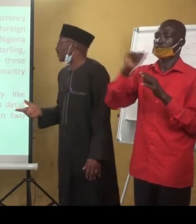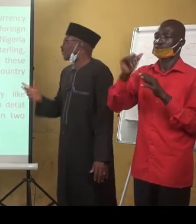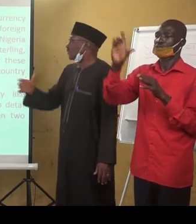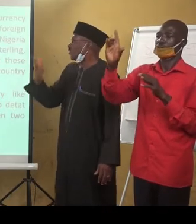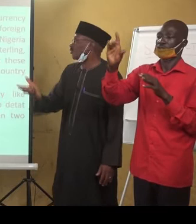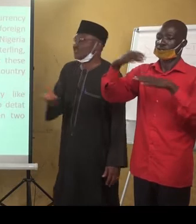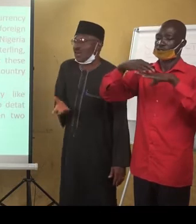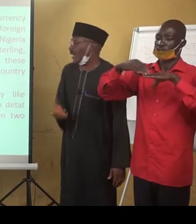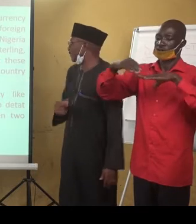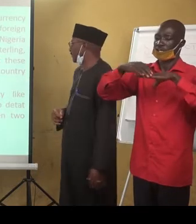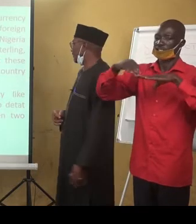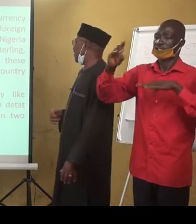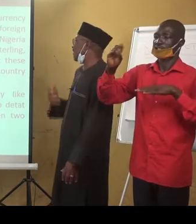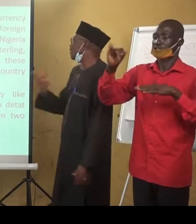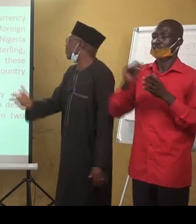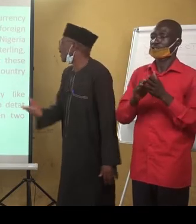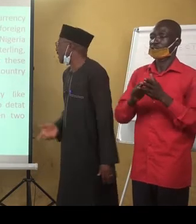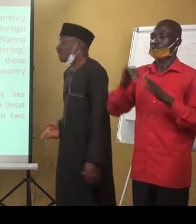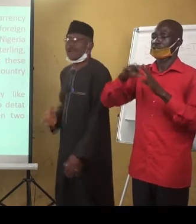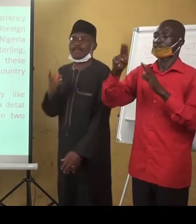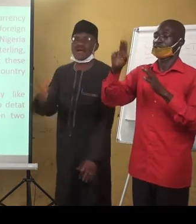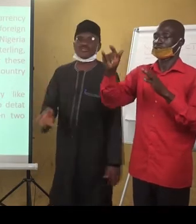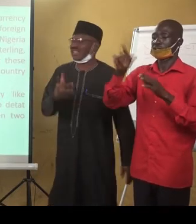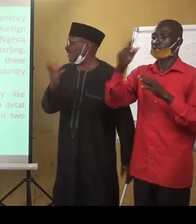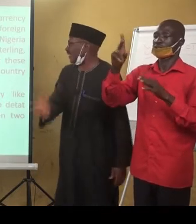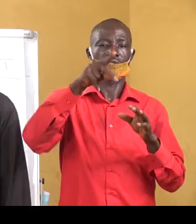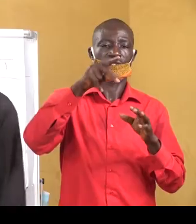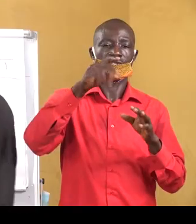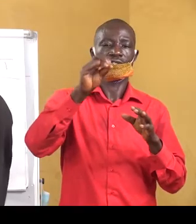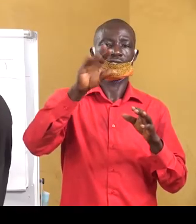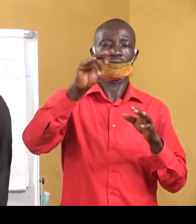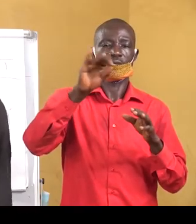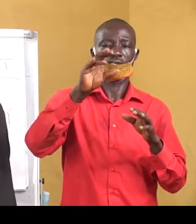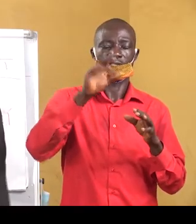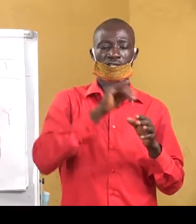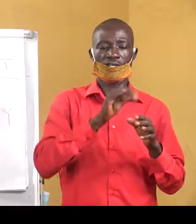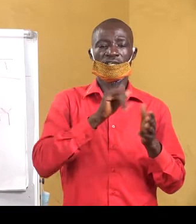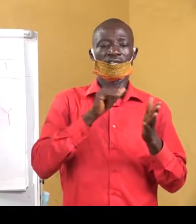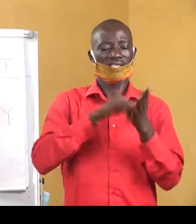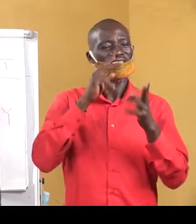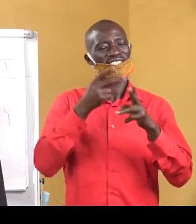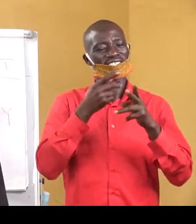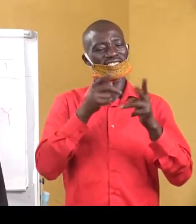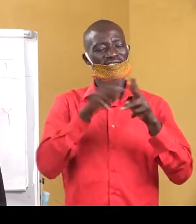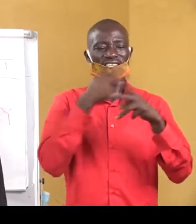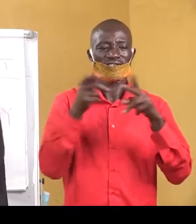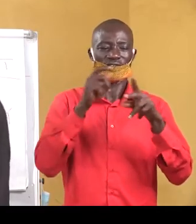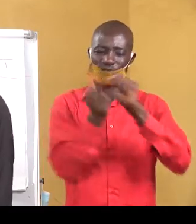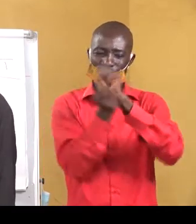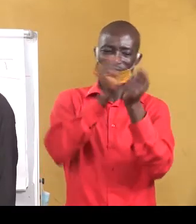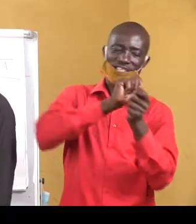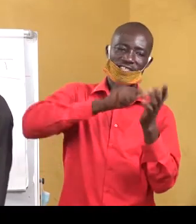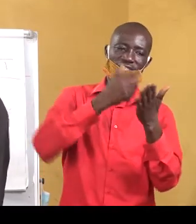USA, they use dollar. In UK, pounds and sterling. It is difficult to convert this